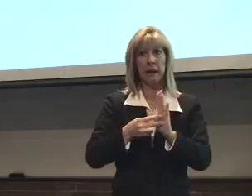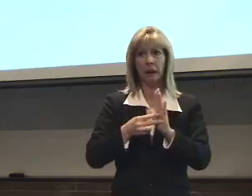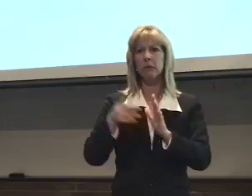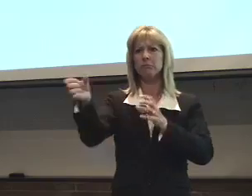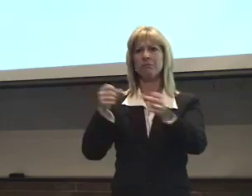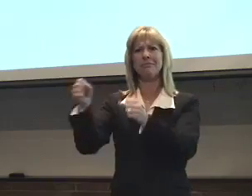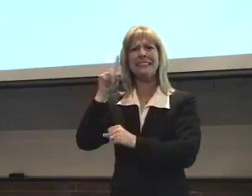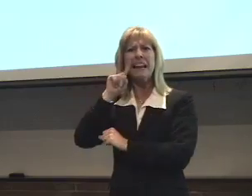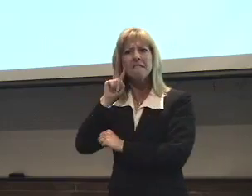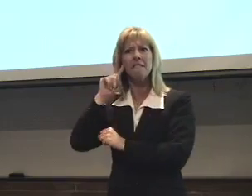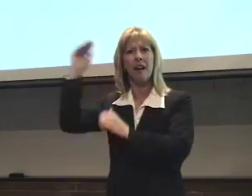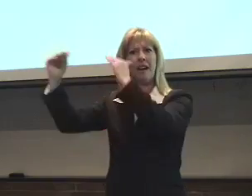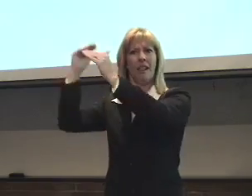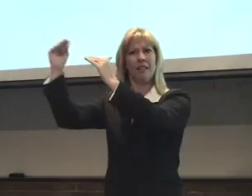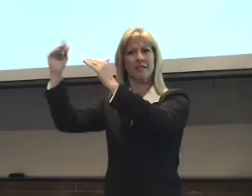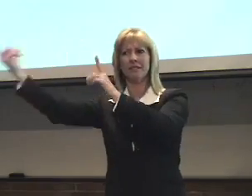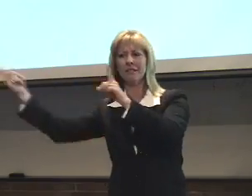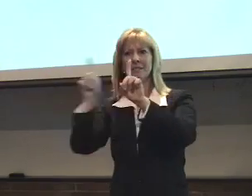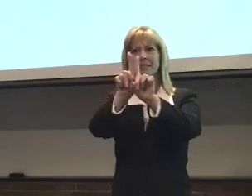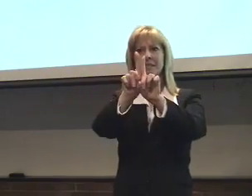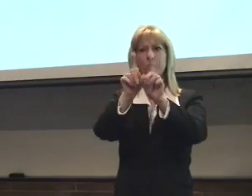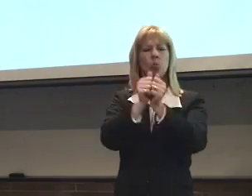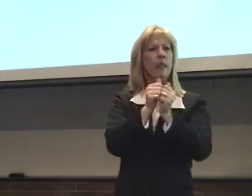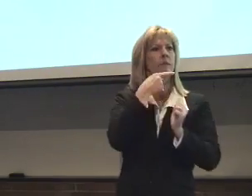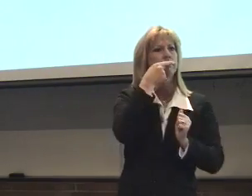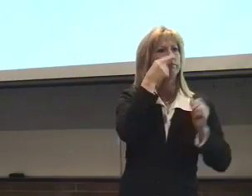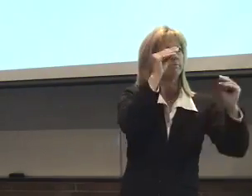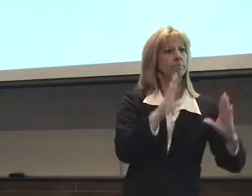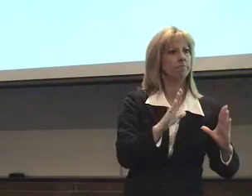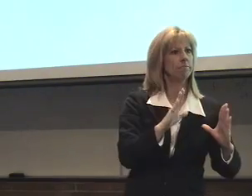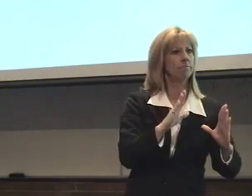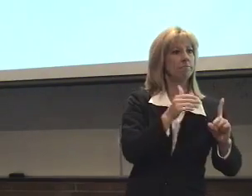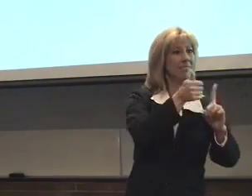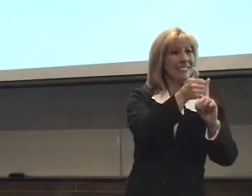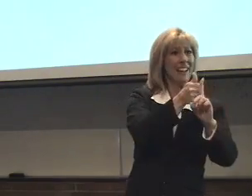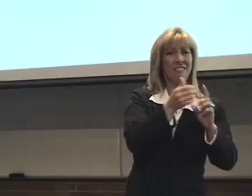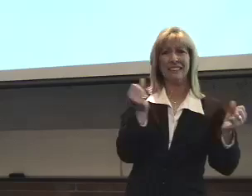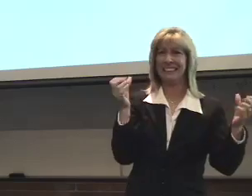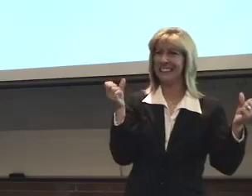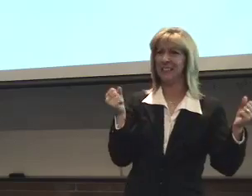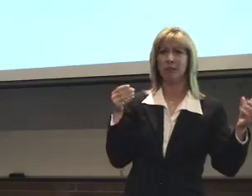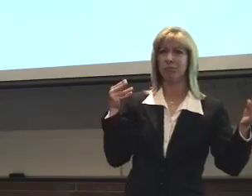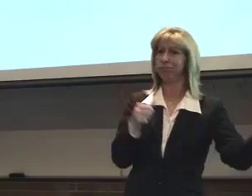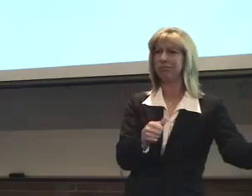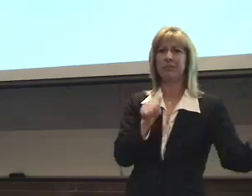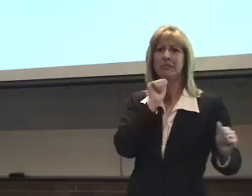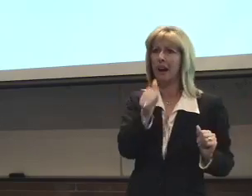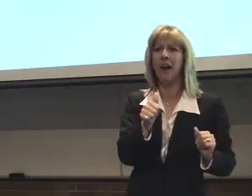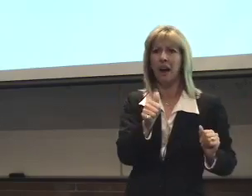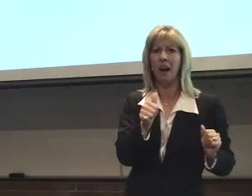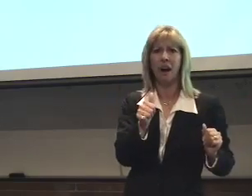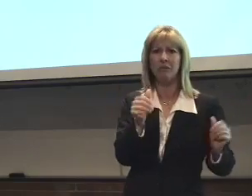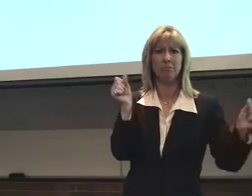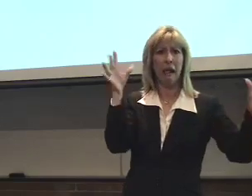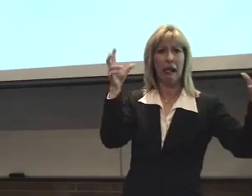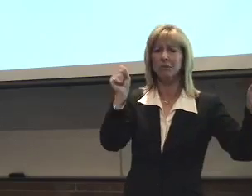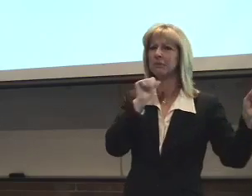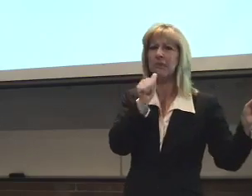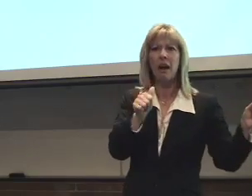we paired them with teachers whose sign skills were not fluent, so that the teacher was freed up to